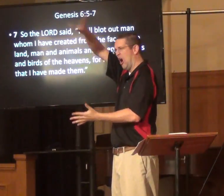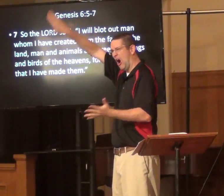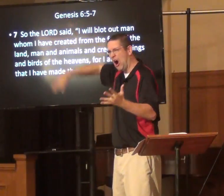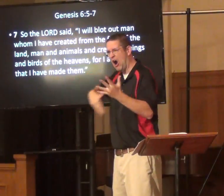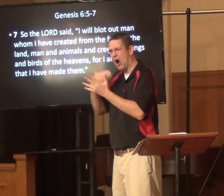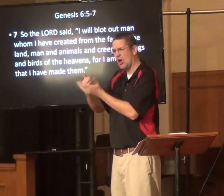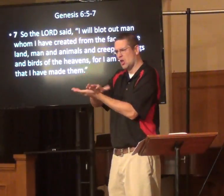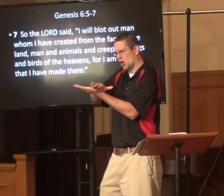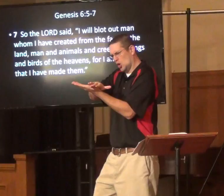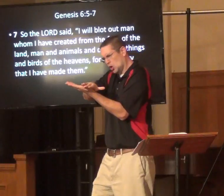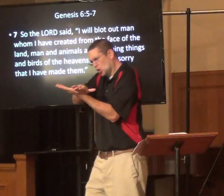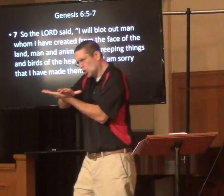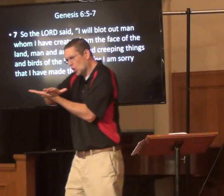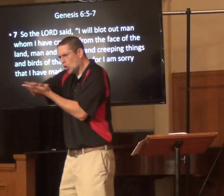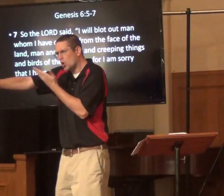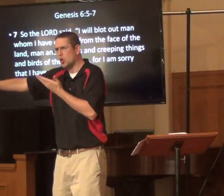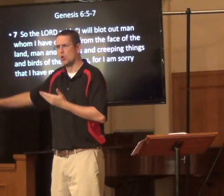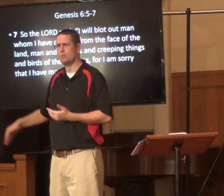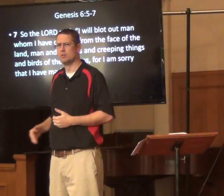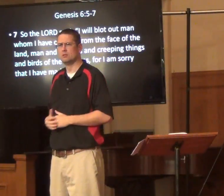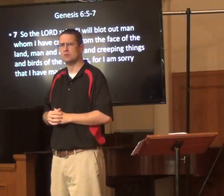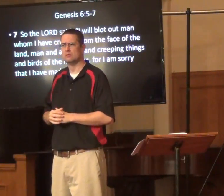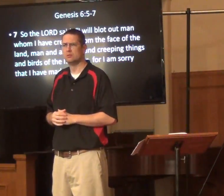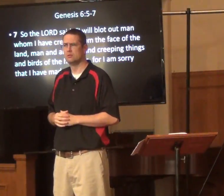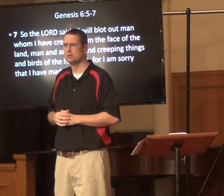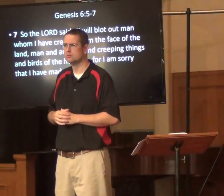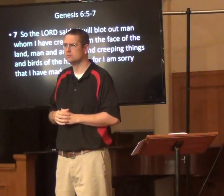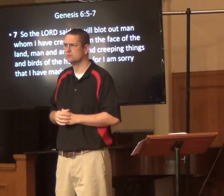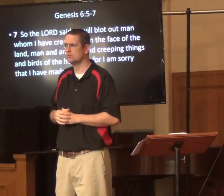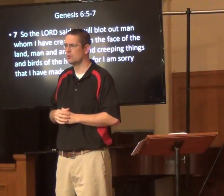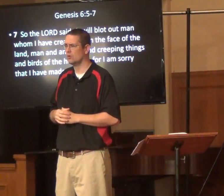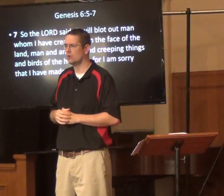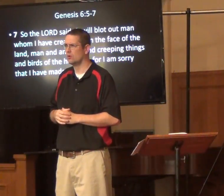the heavens. I'll wipe them all out.